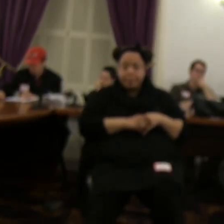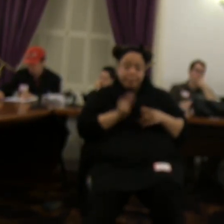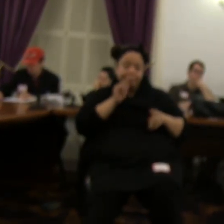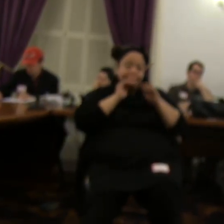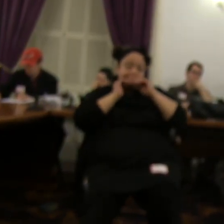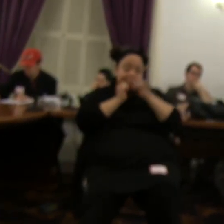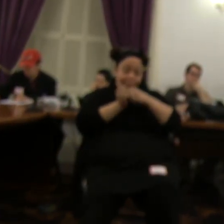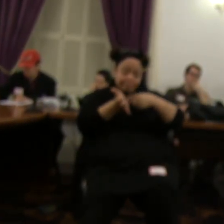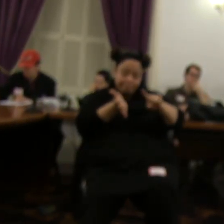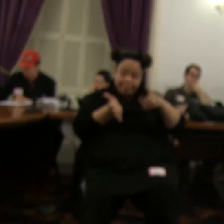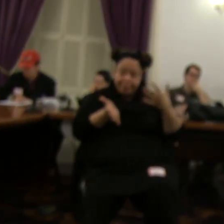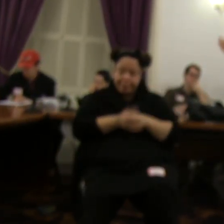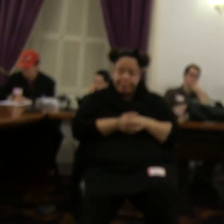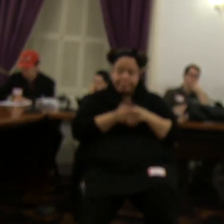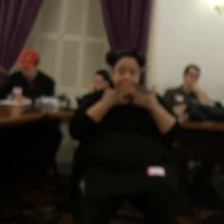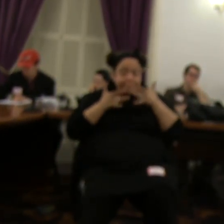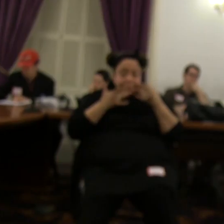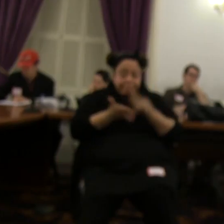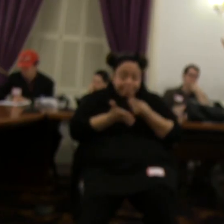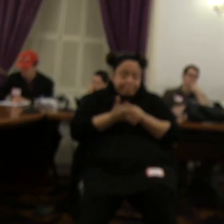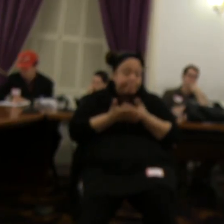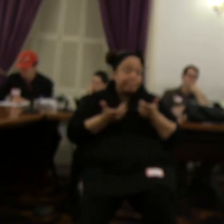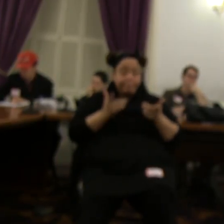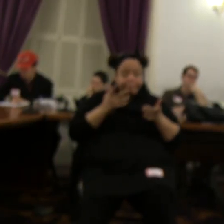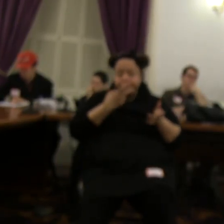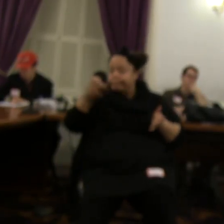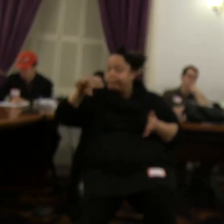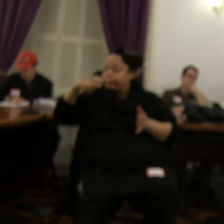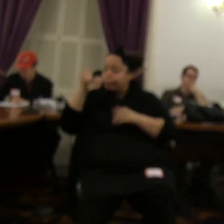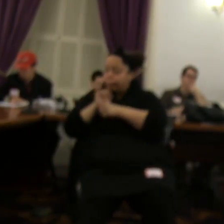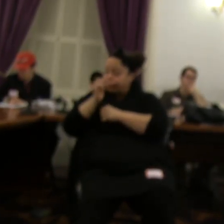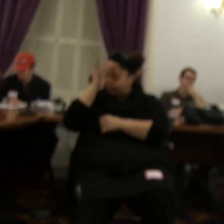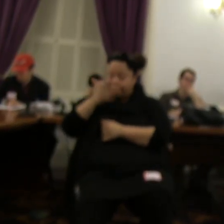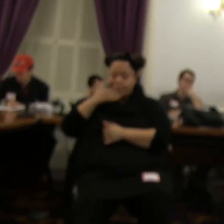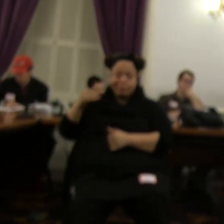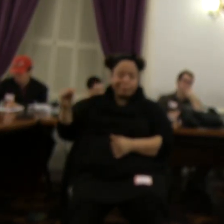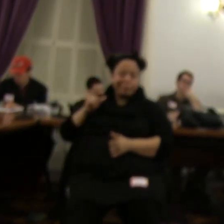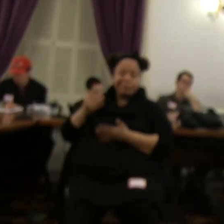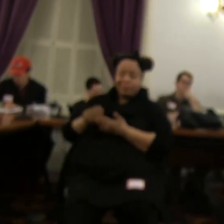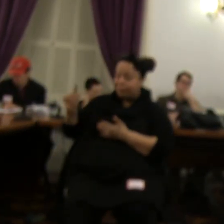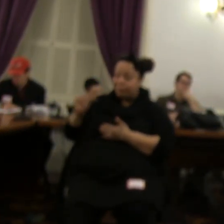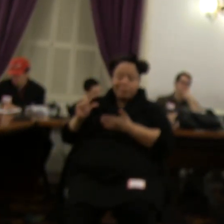going to talk a lot of numbers, so apologies, of about 25%. That means